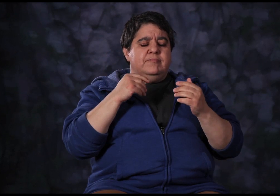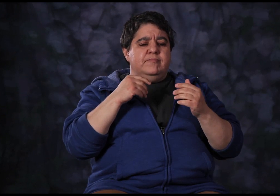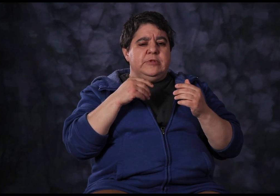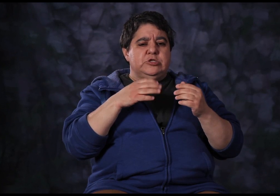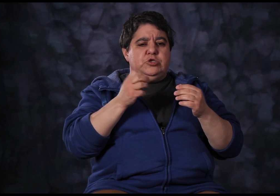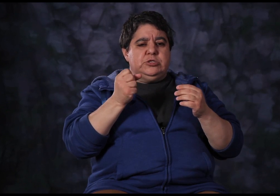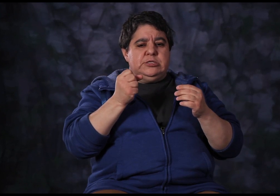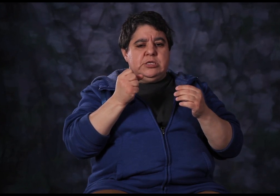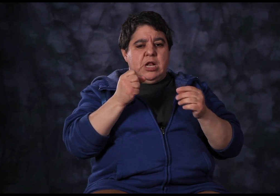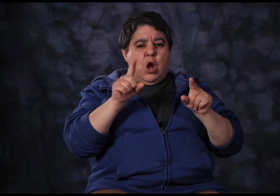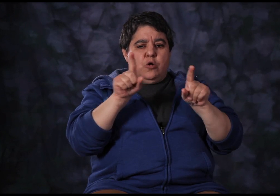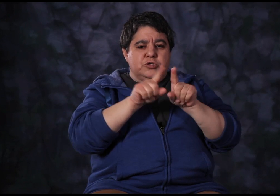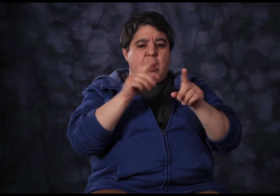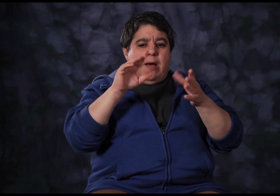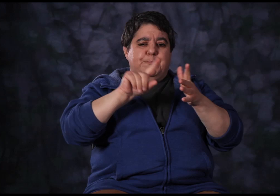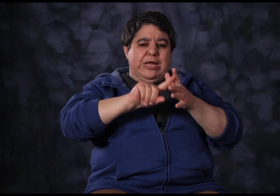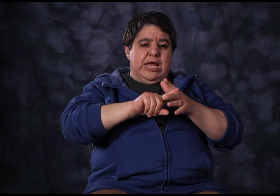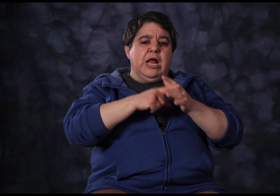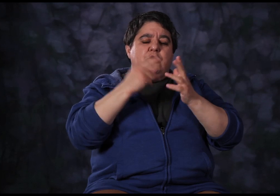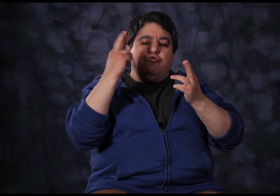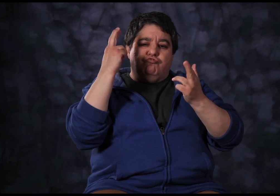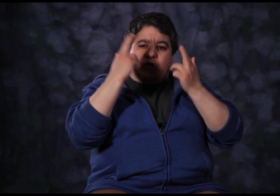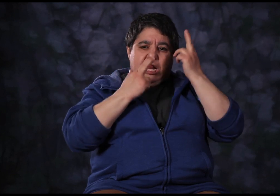I would say 2 or 3, and has given me hope.